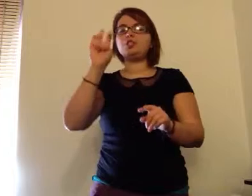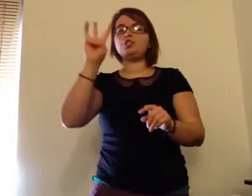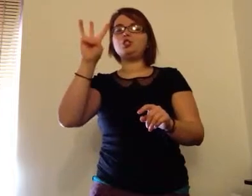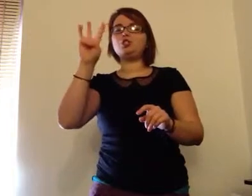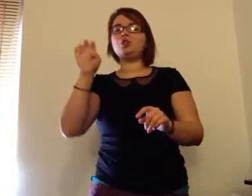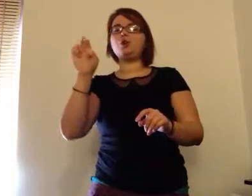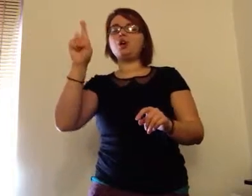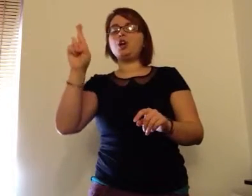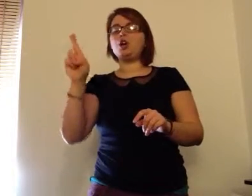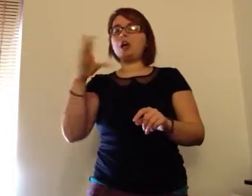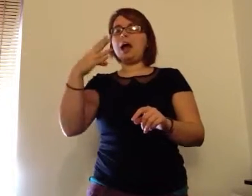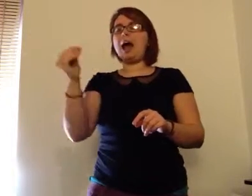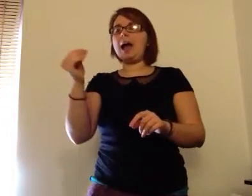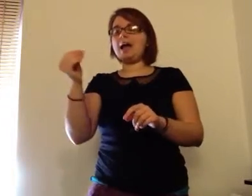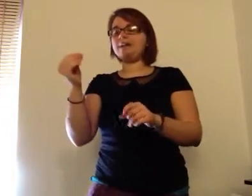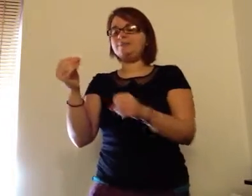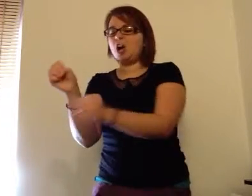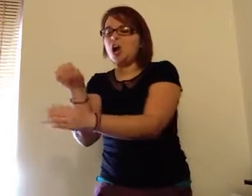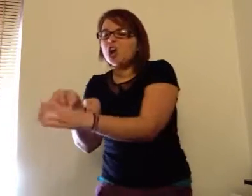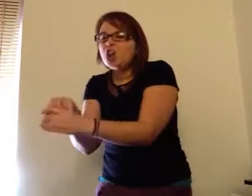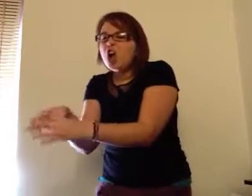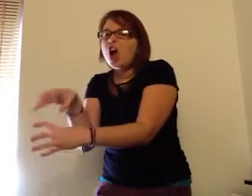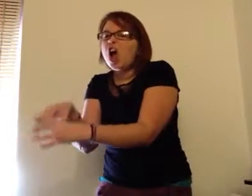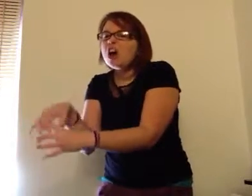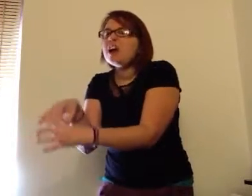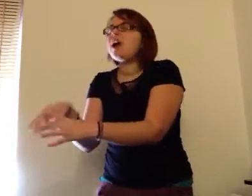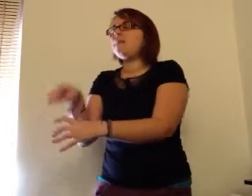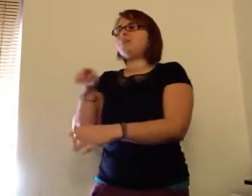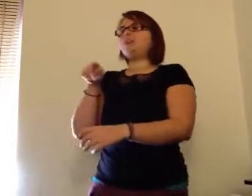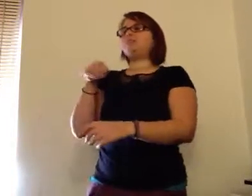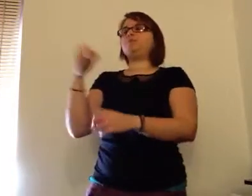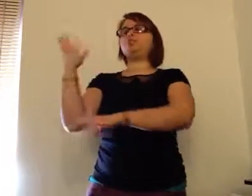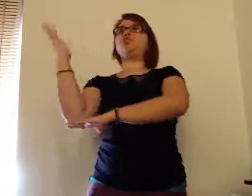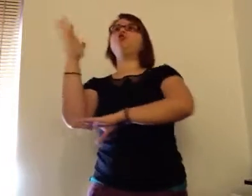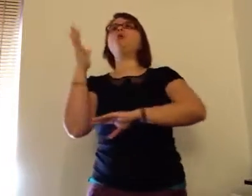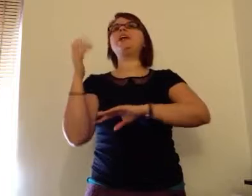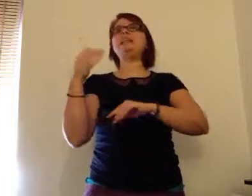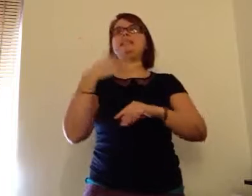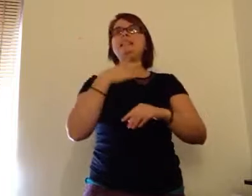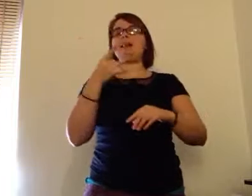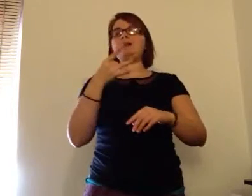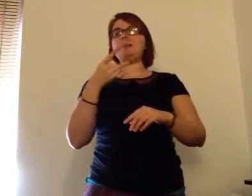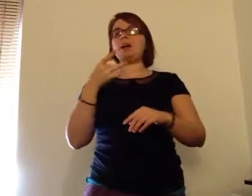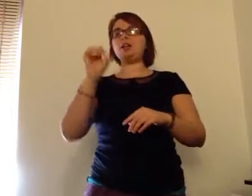Because we really like the contents of the sewer. And that's happened to my parents a couple times.